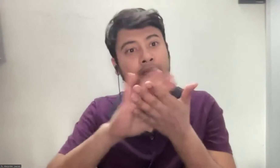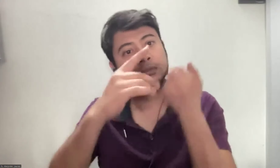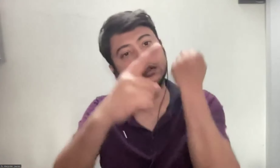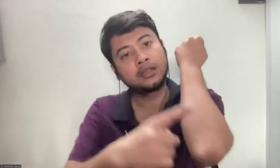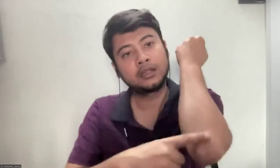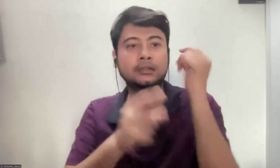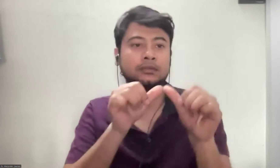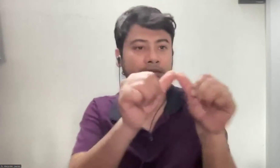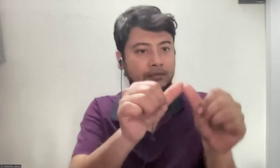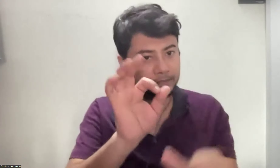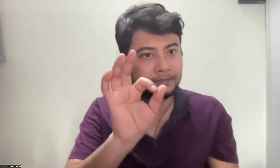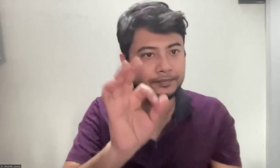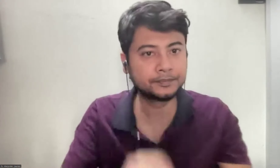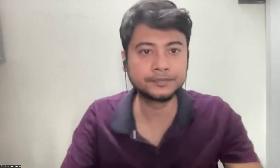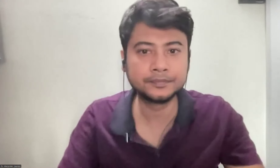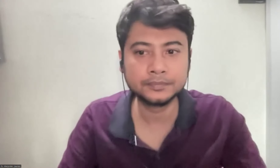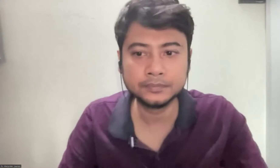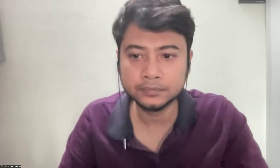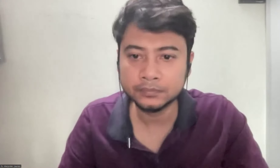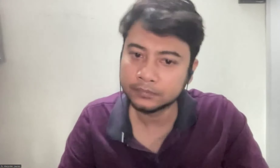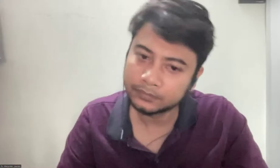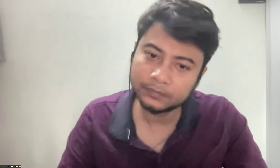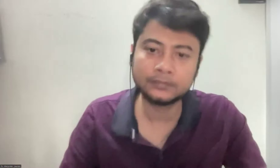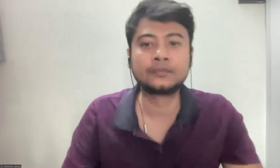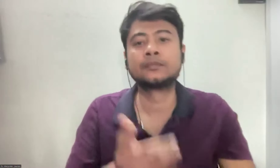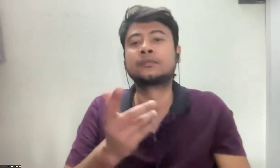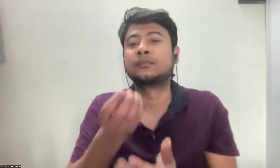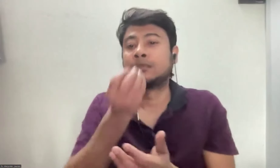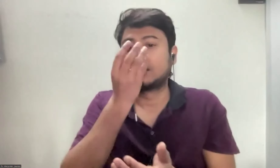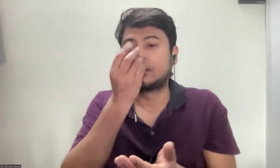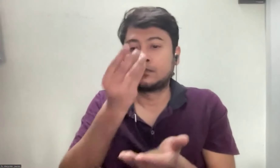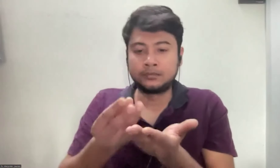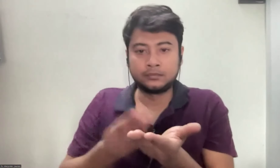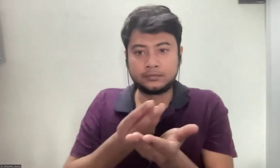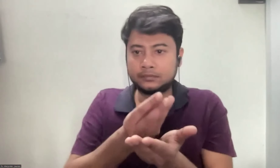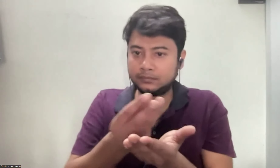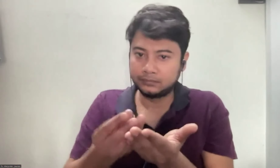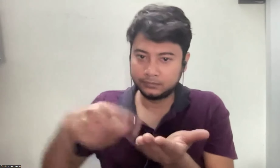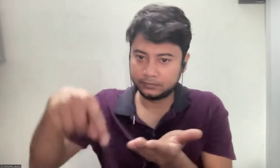Okay. And the last is the matchbox. So that is not very difficult.